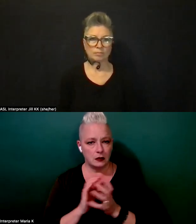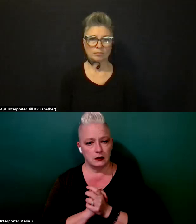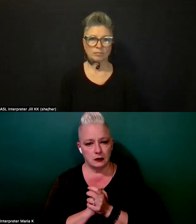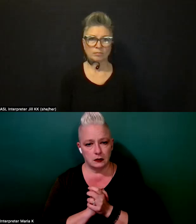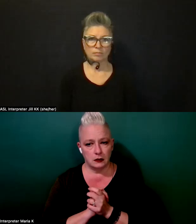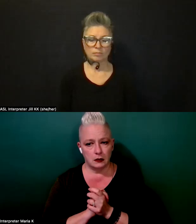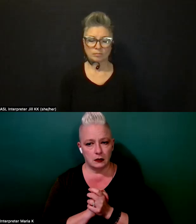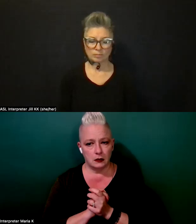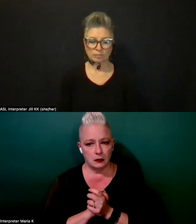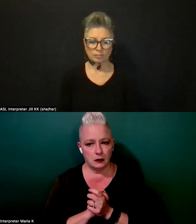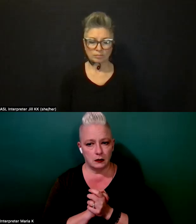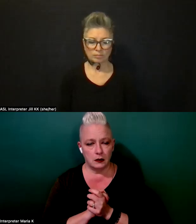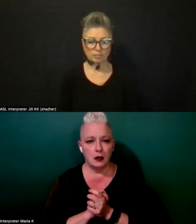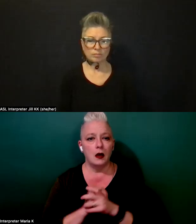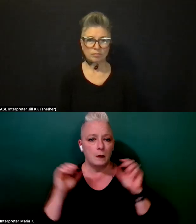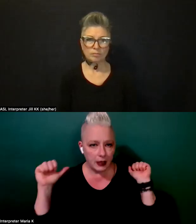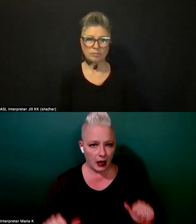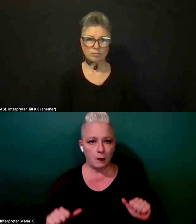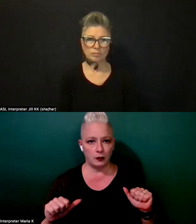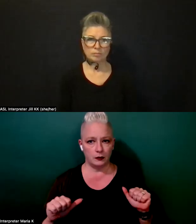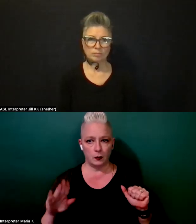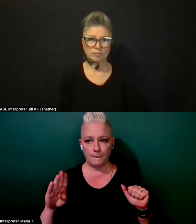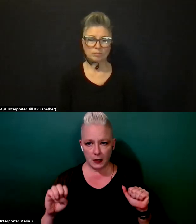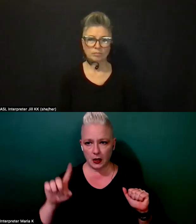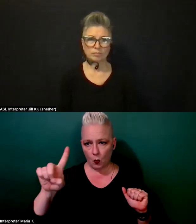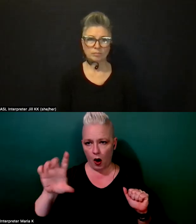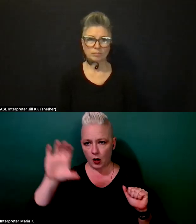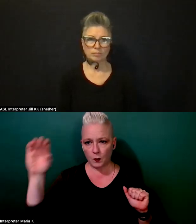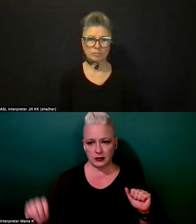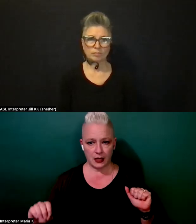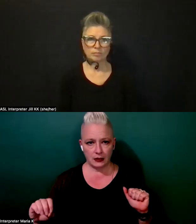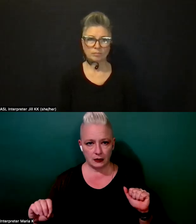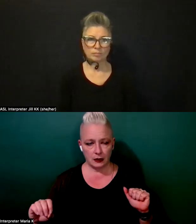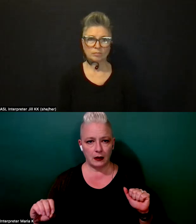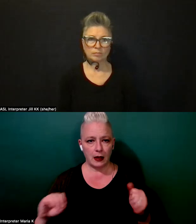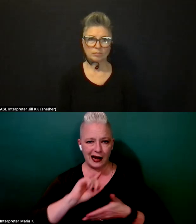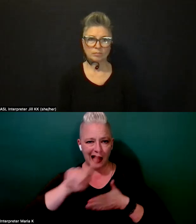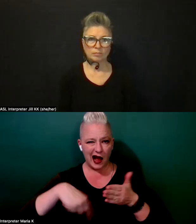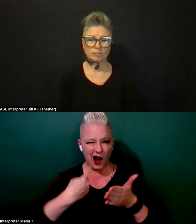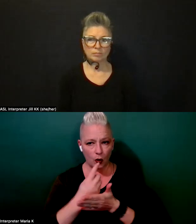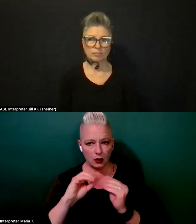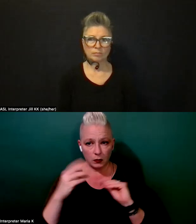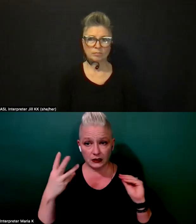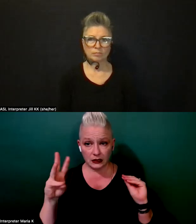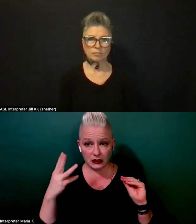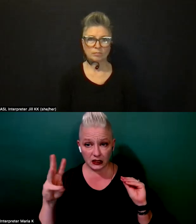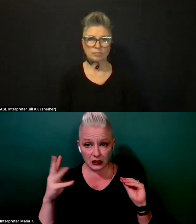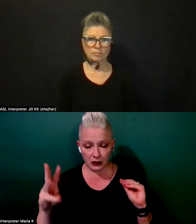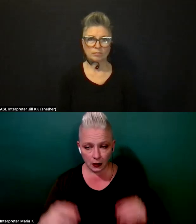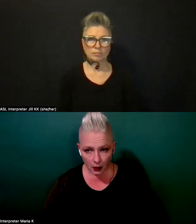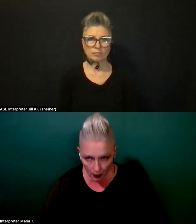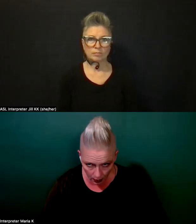able to be as much at 100% at hour 16 on a day is like very difficult.